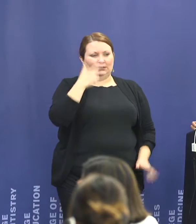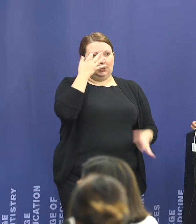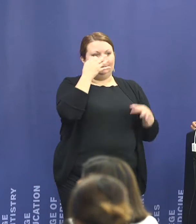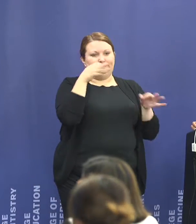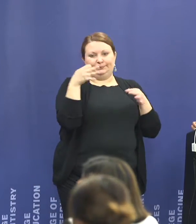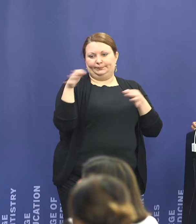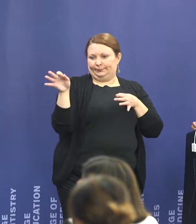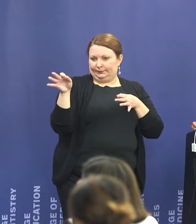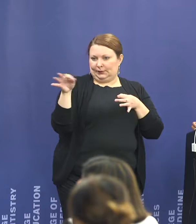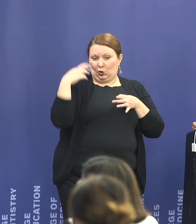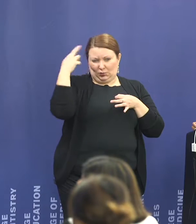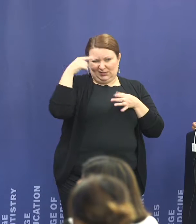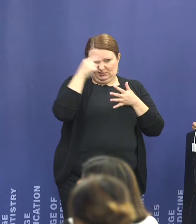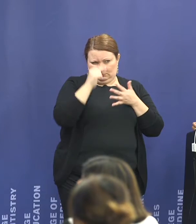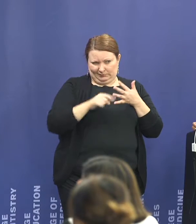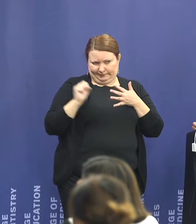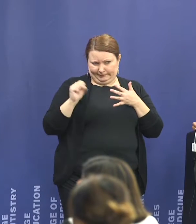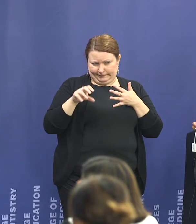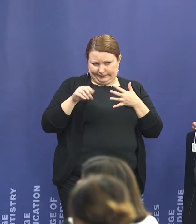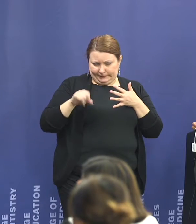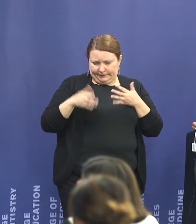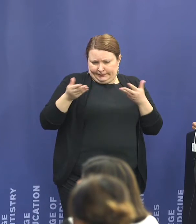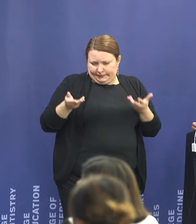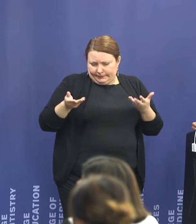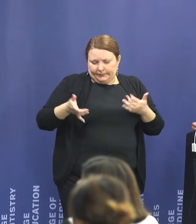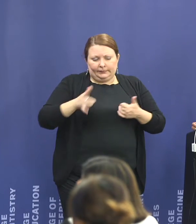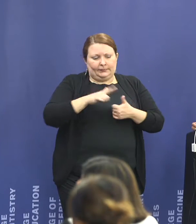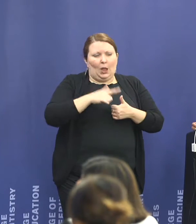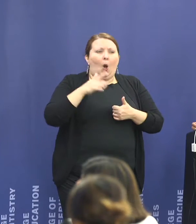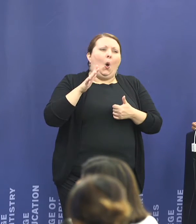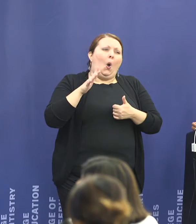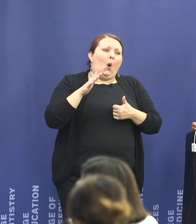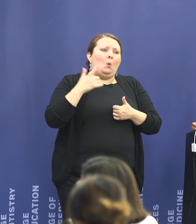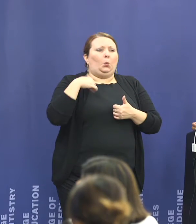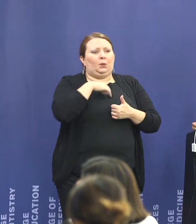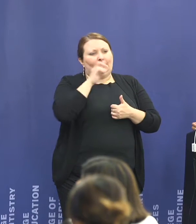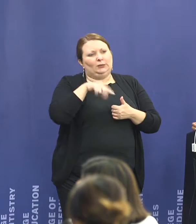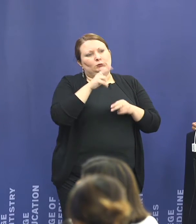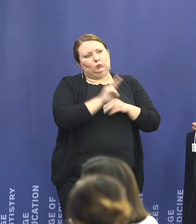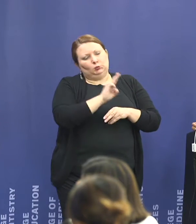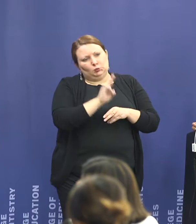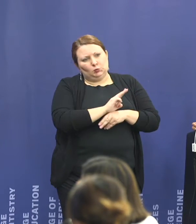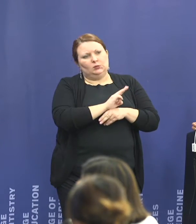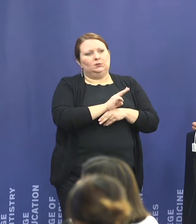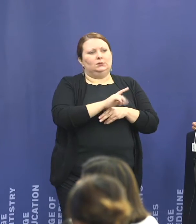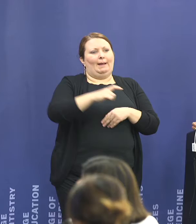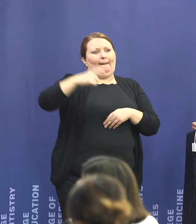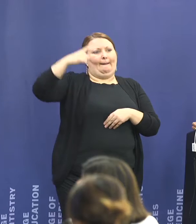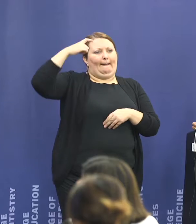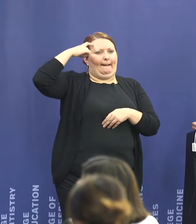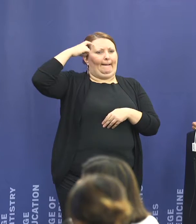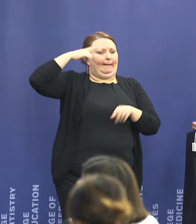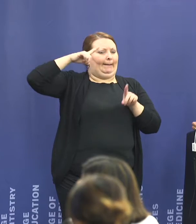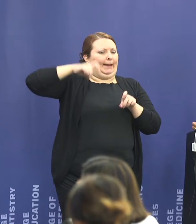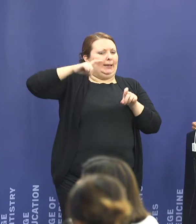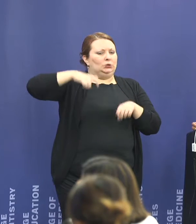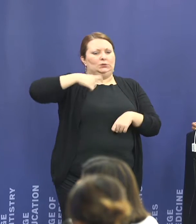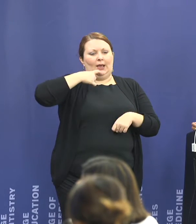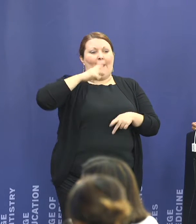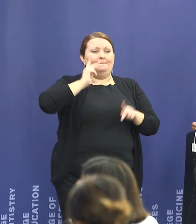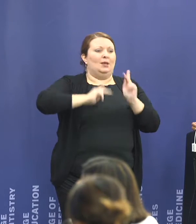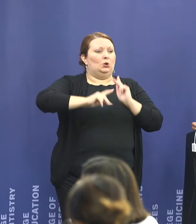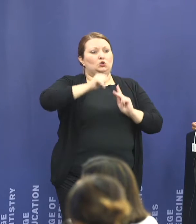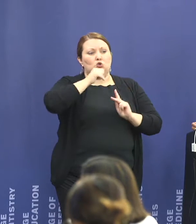some of the reasons that are given is that, you know, we have to use the cognitive tests that tell us that people